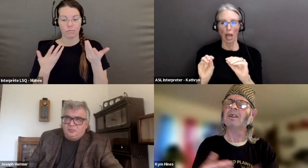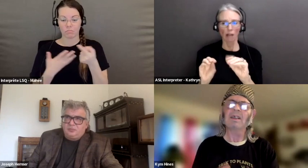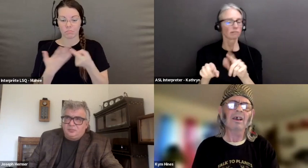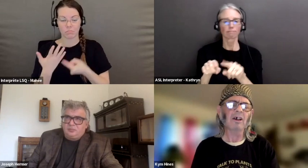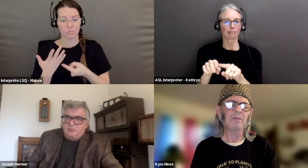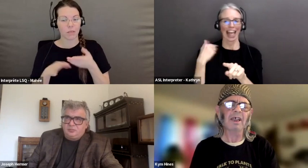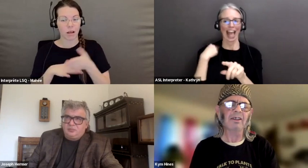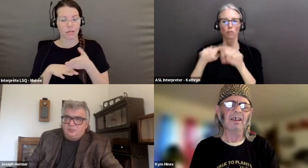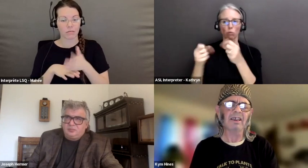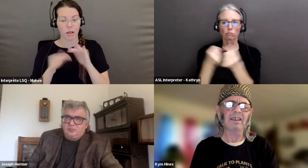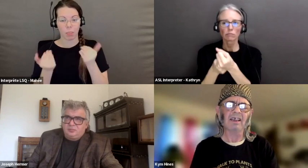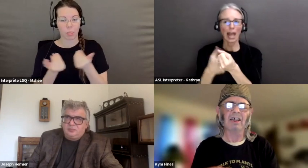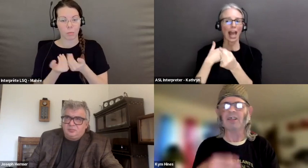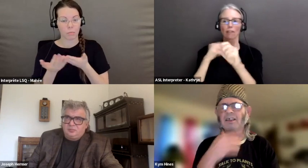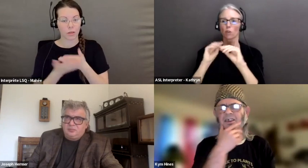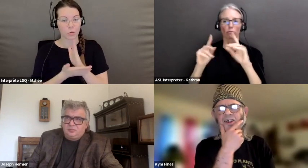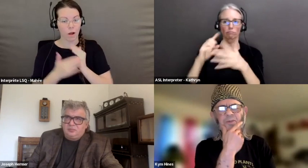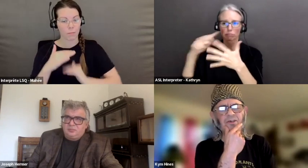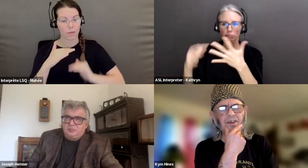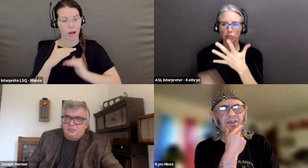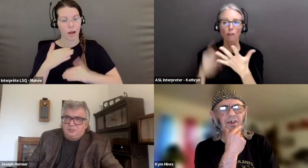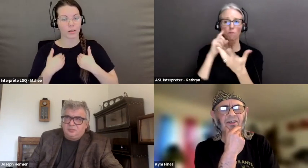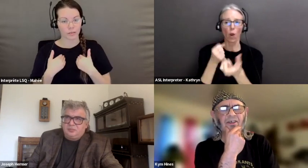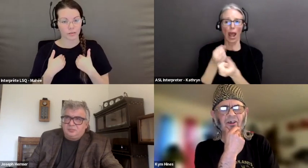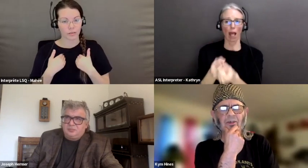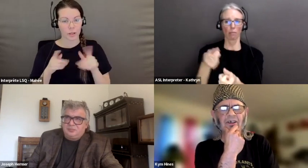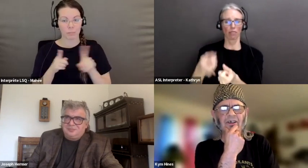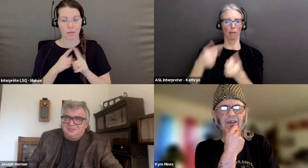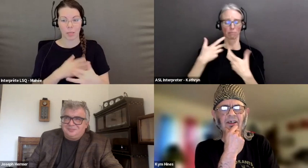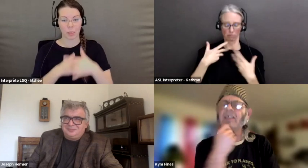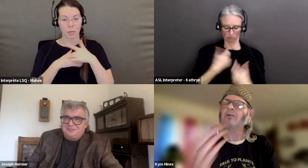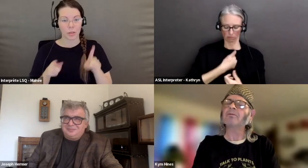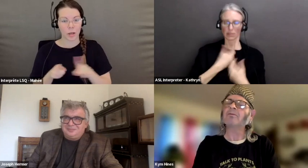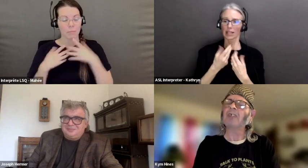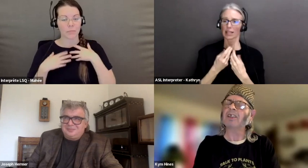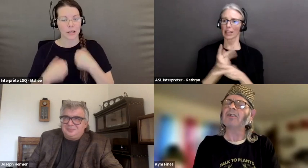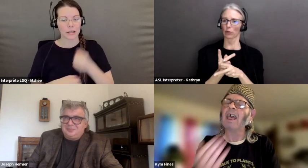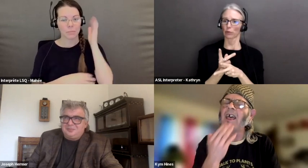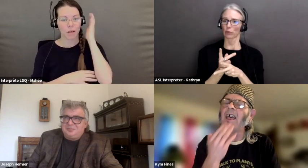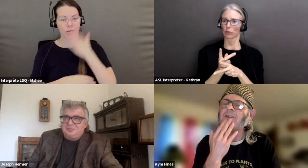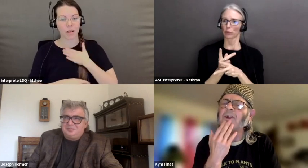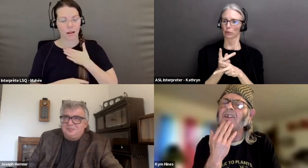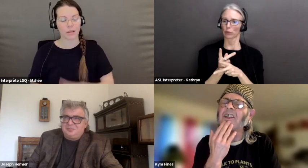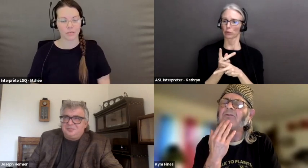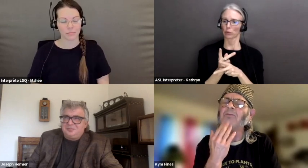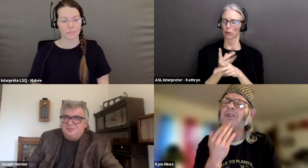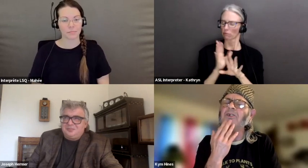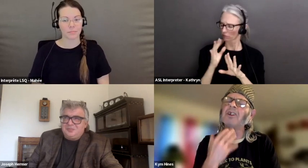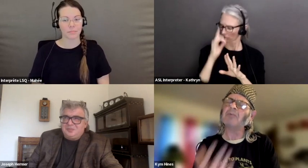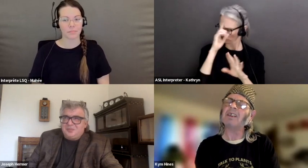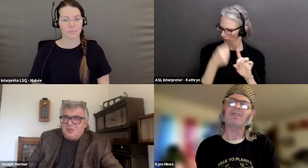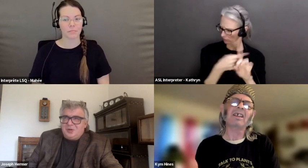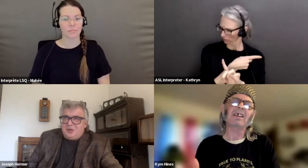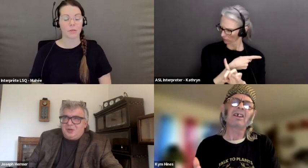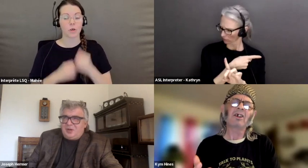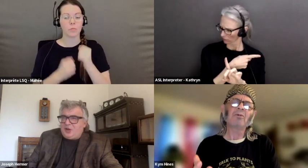mean? And in that, I kind of lost my train of thought there, but I think, yeah, can you ask a question again? But you know what I